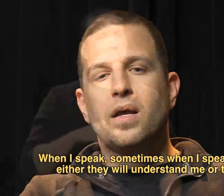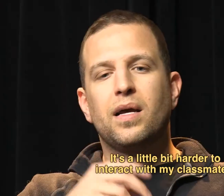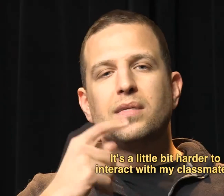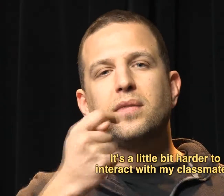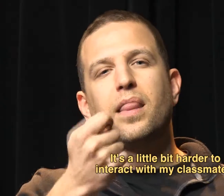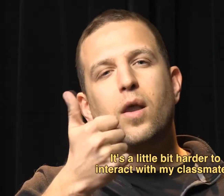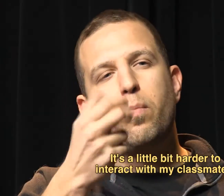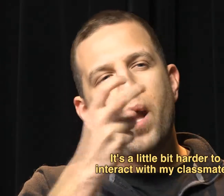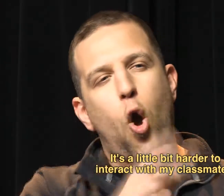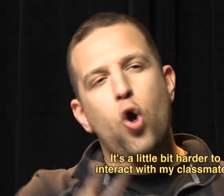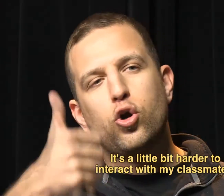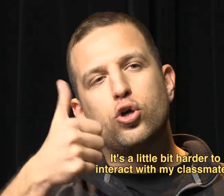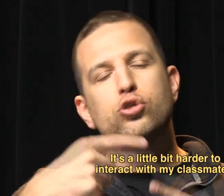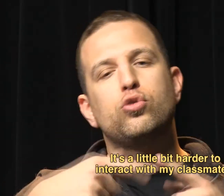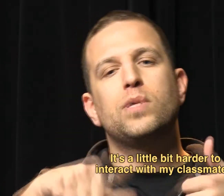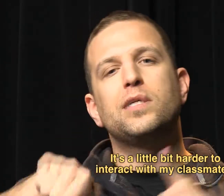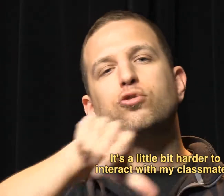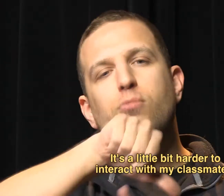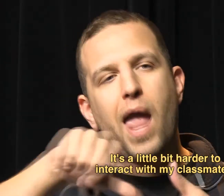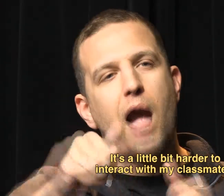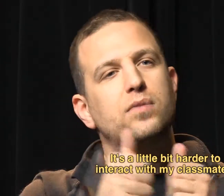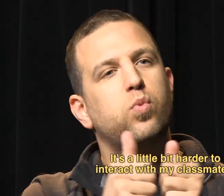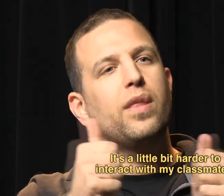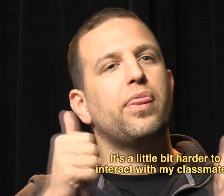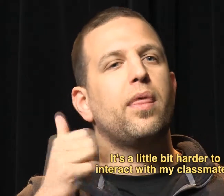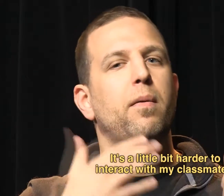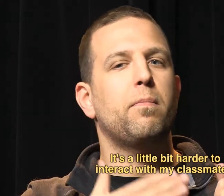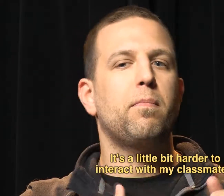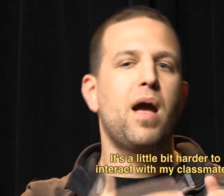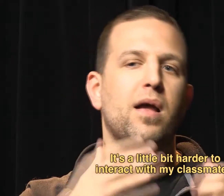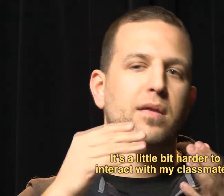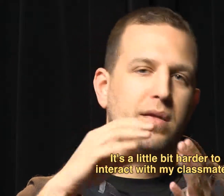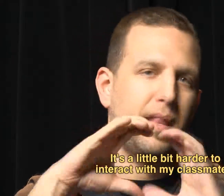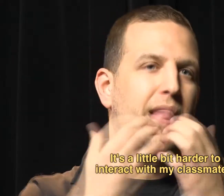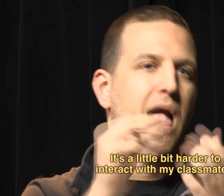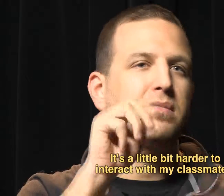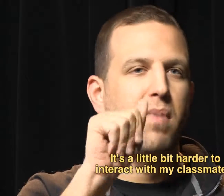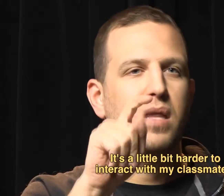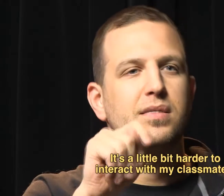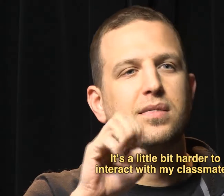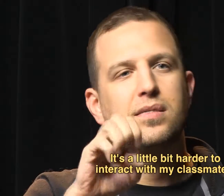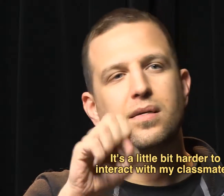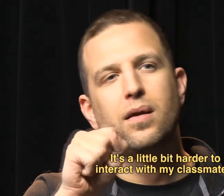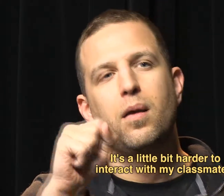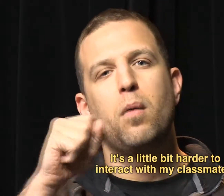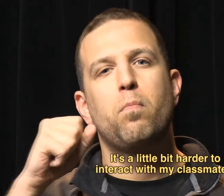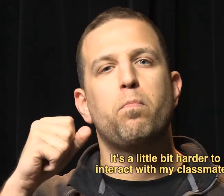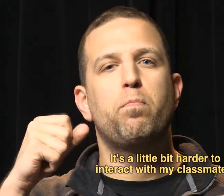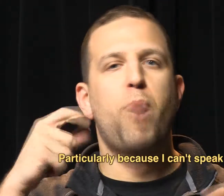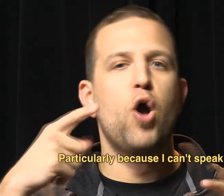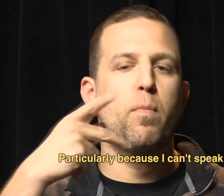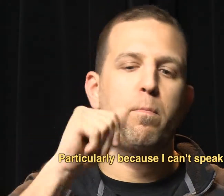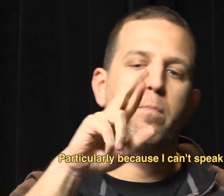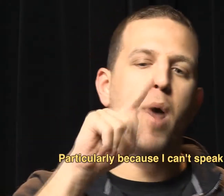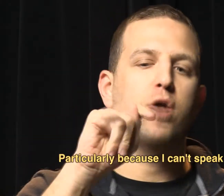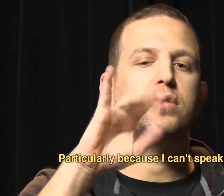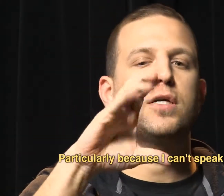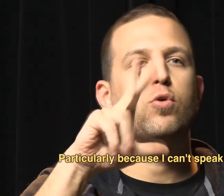speak, sometimes when I speak to a person, either they will understand me or they won't. It's a little bit harder